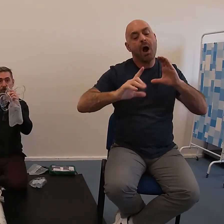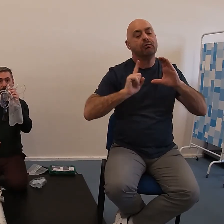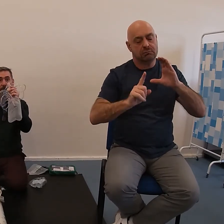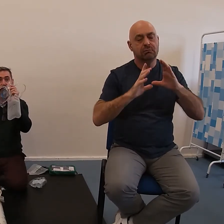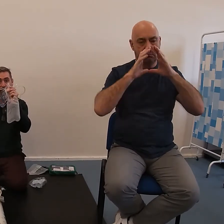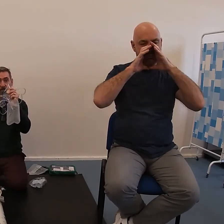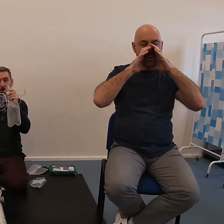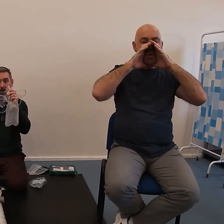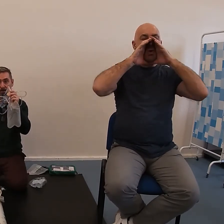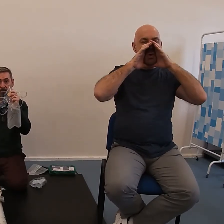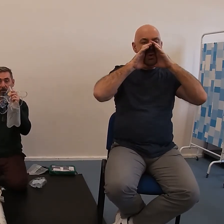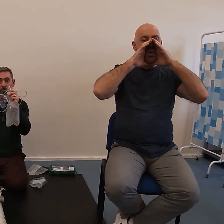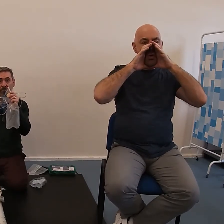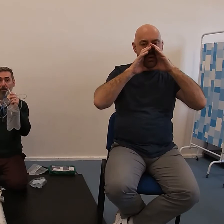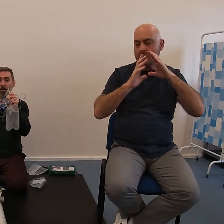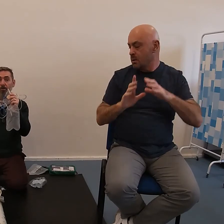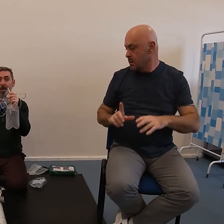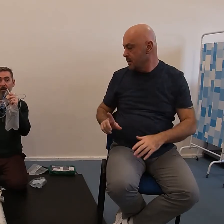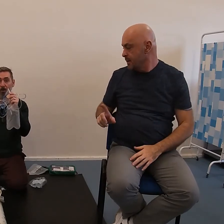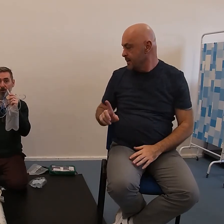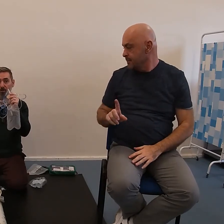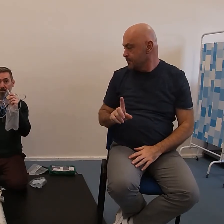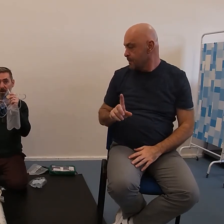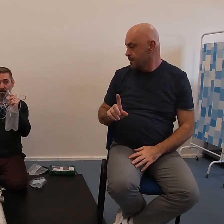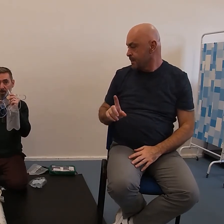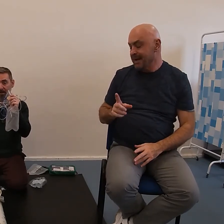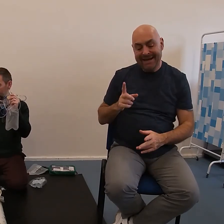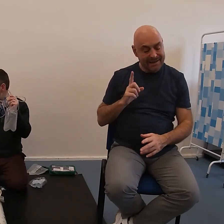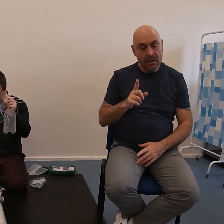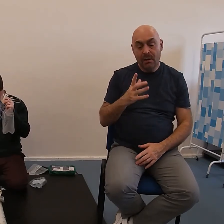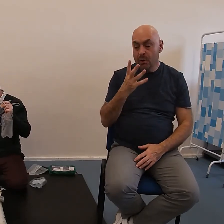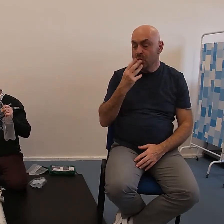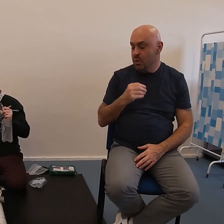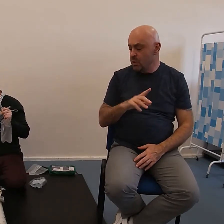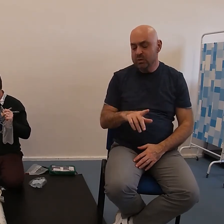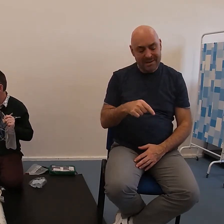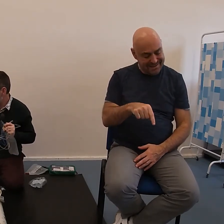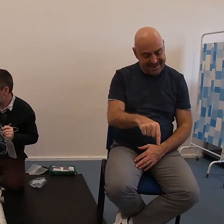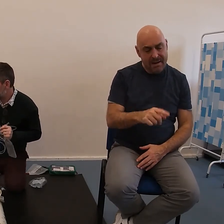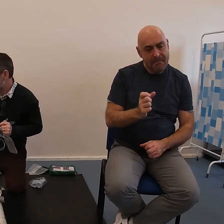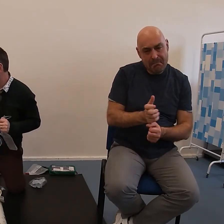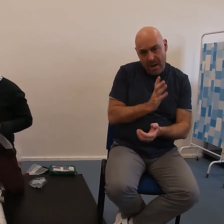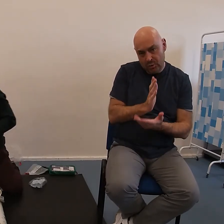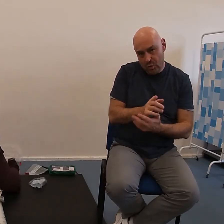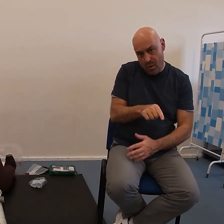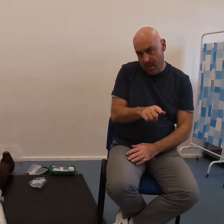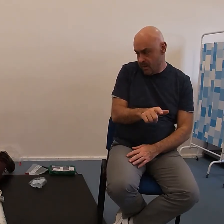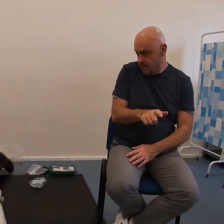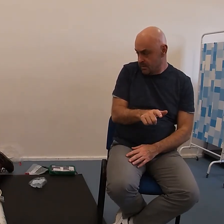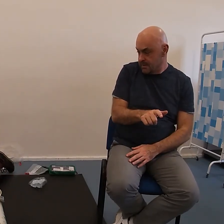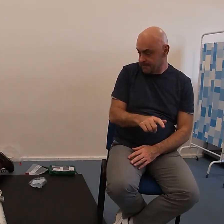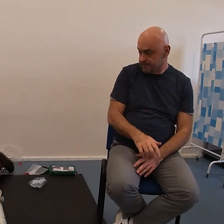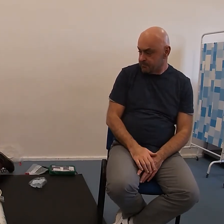If you're using this mask on someone who's having oxygen therapy, remember